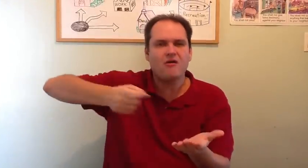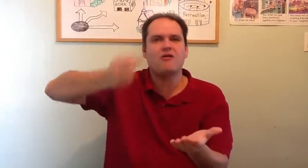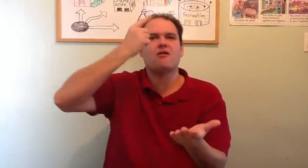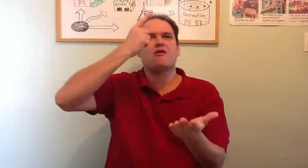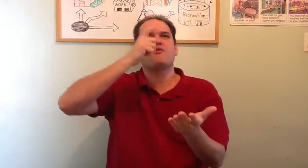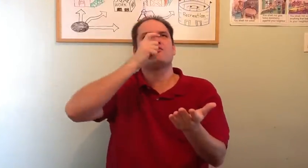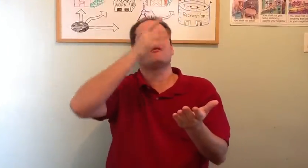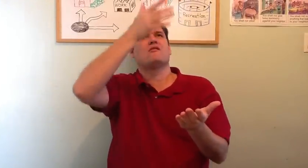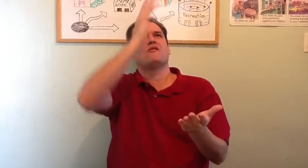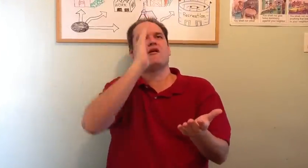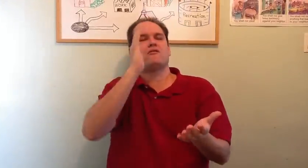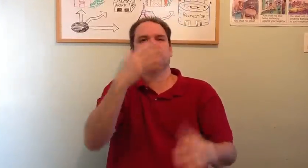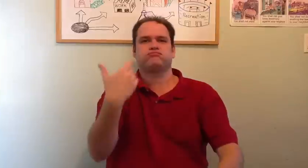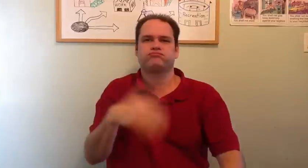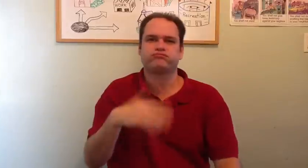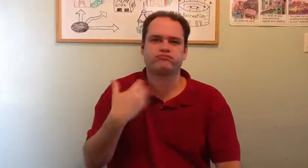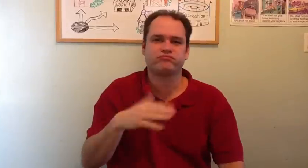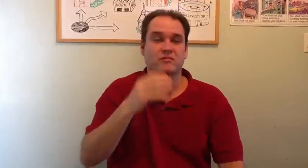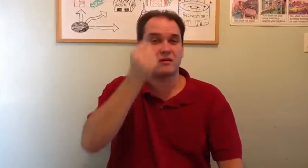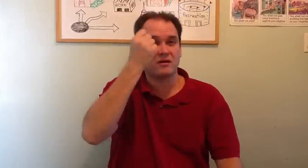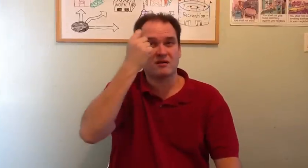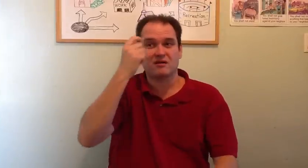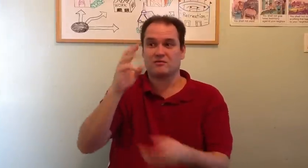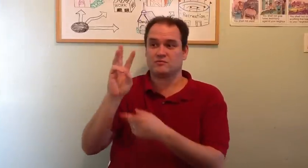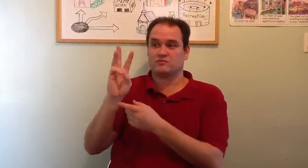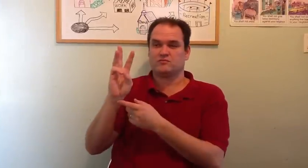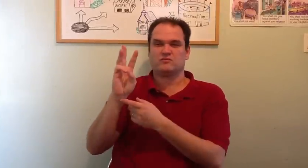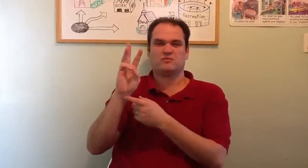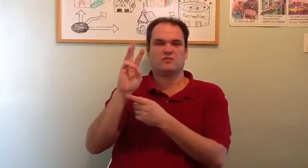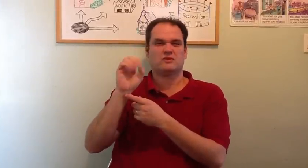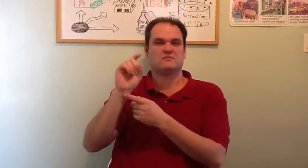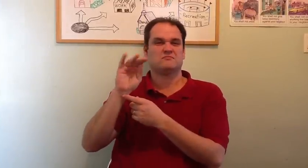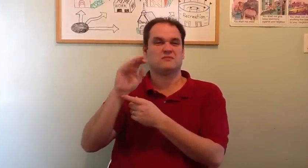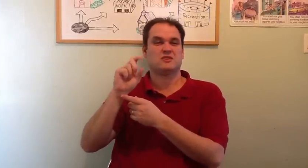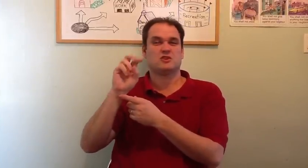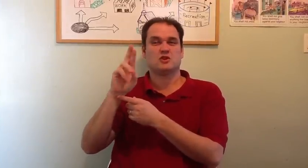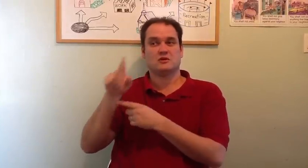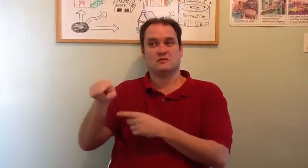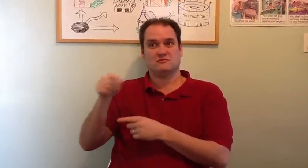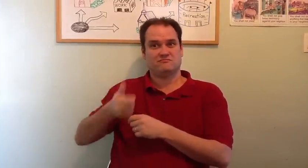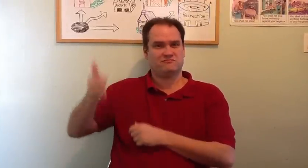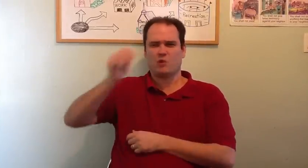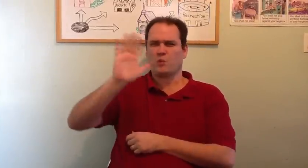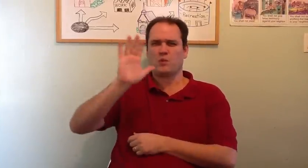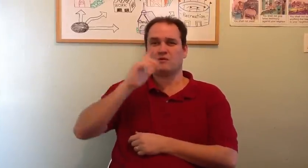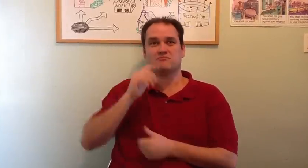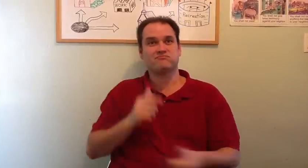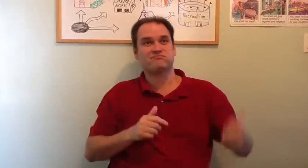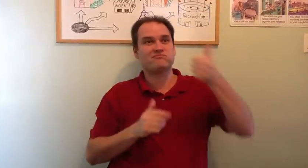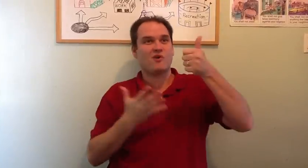wrote the Westminster, so that people may understand who God is. You know, the Westminster